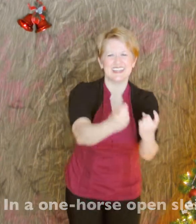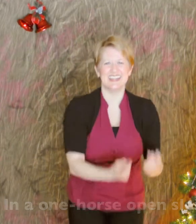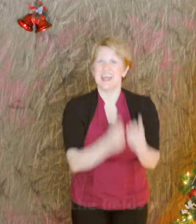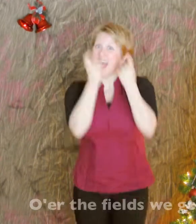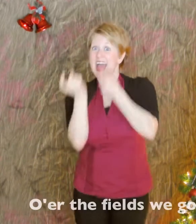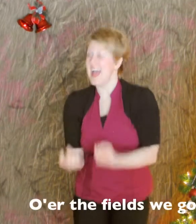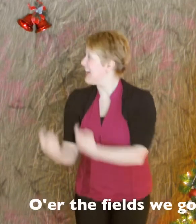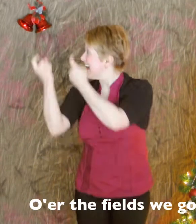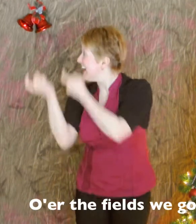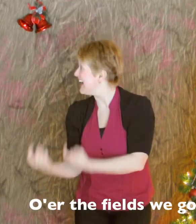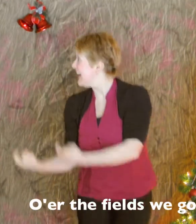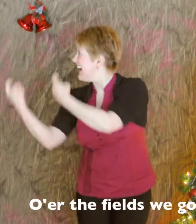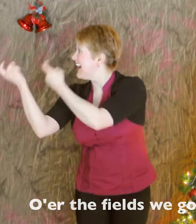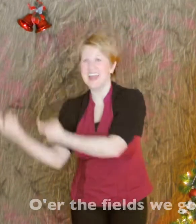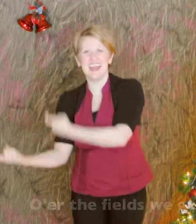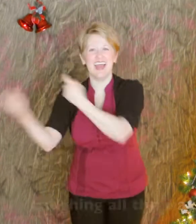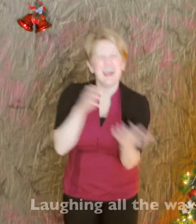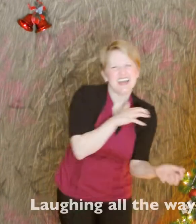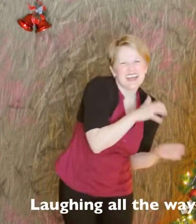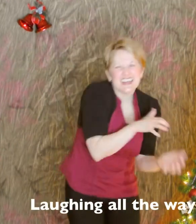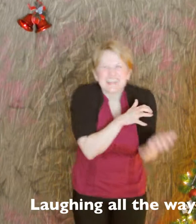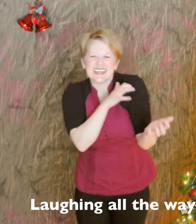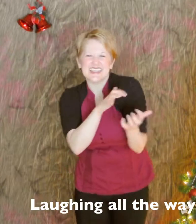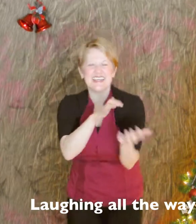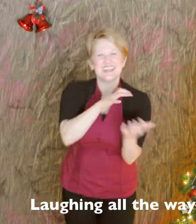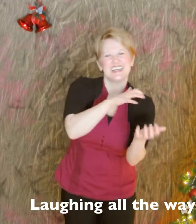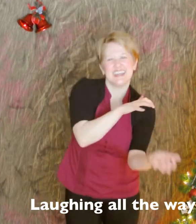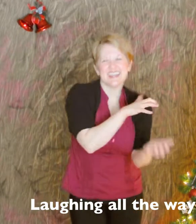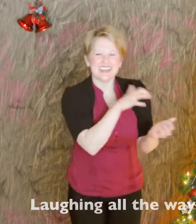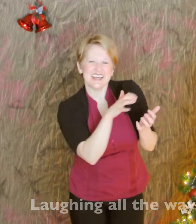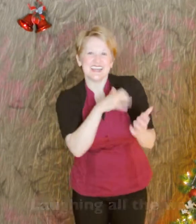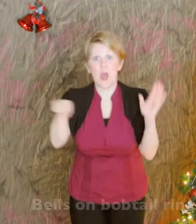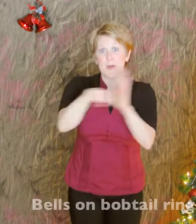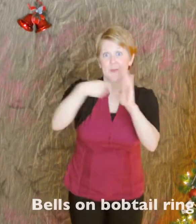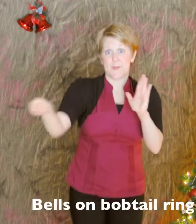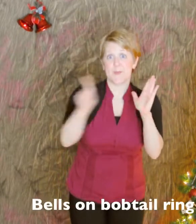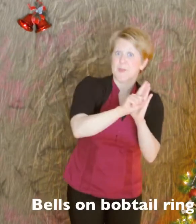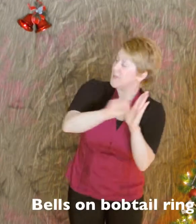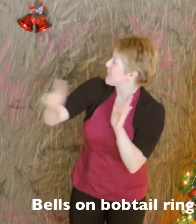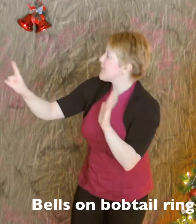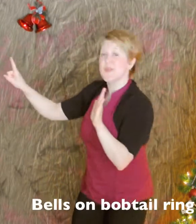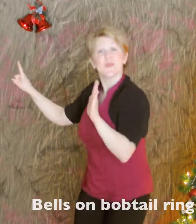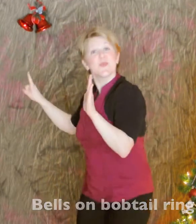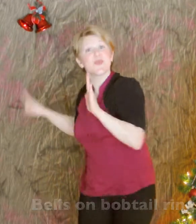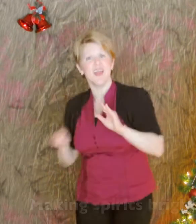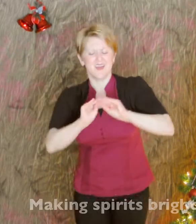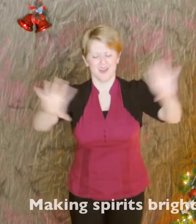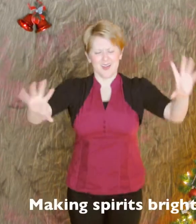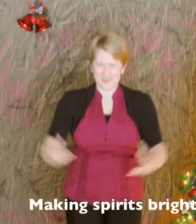O'er the fields we go, laughing all the way Bells on bobtails ring, making